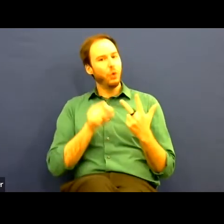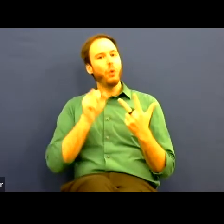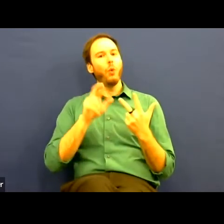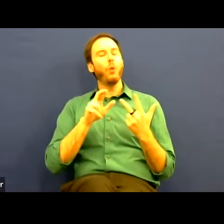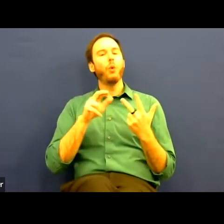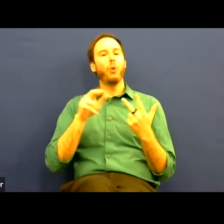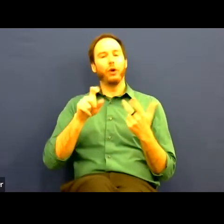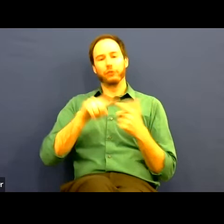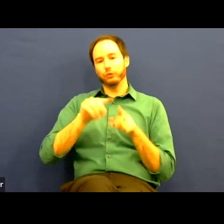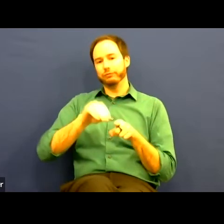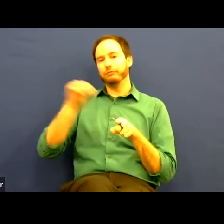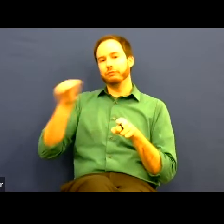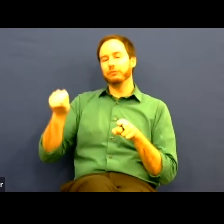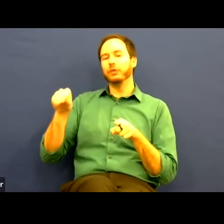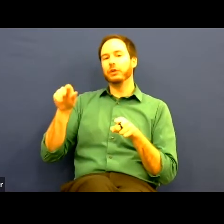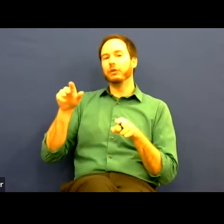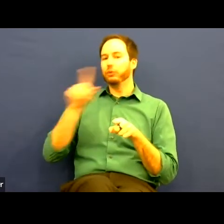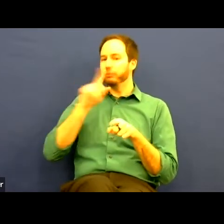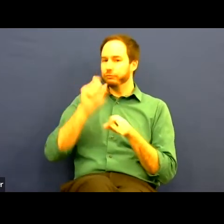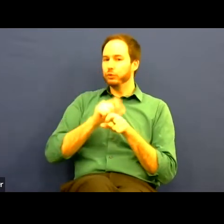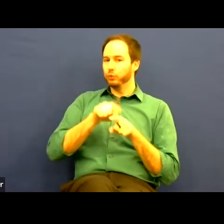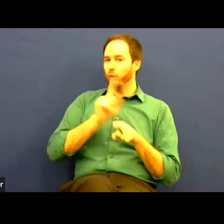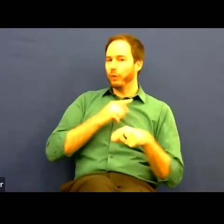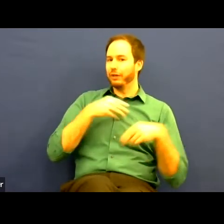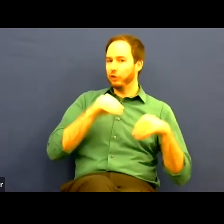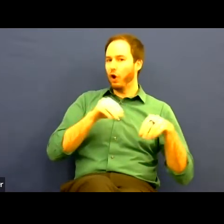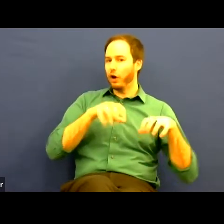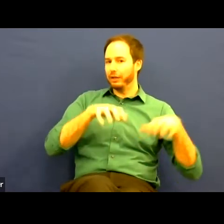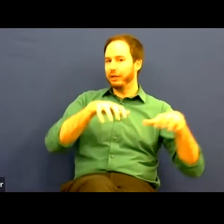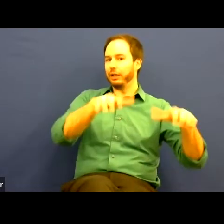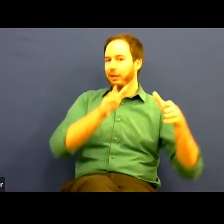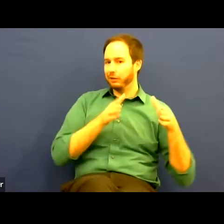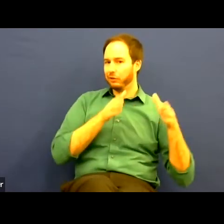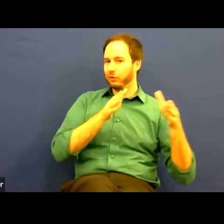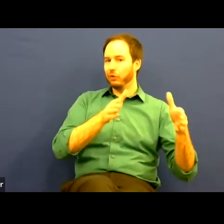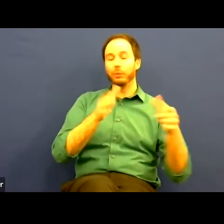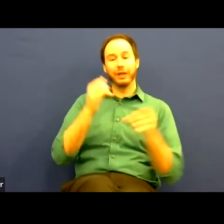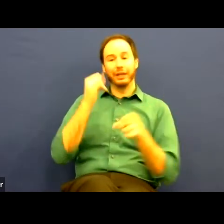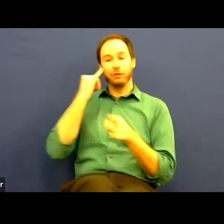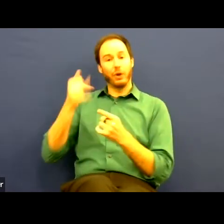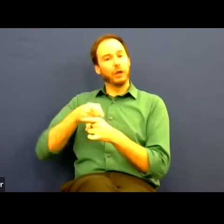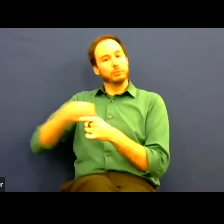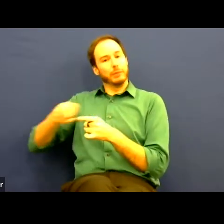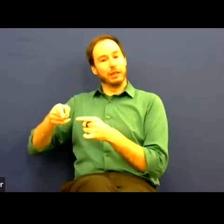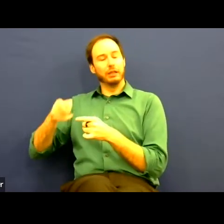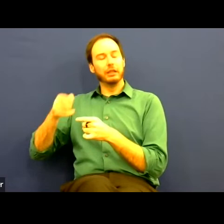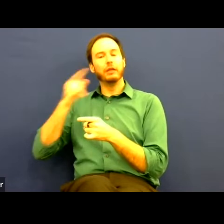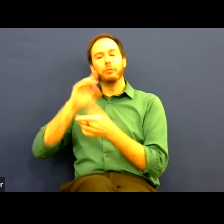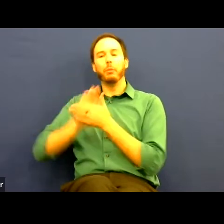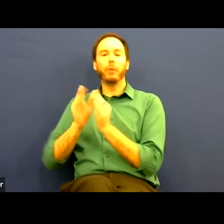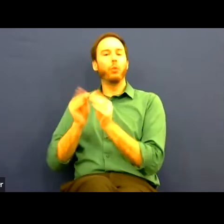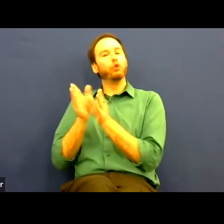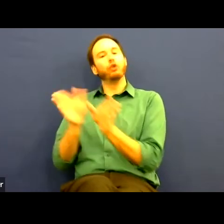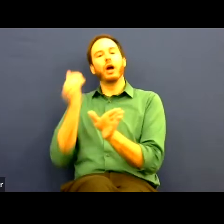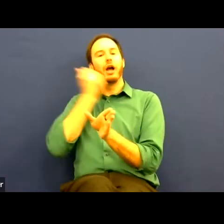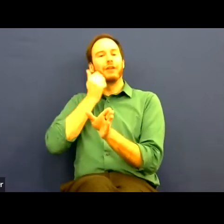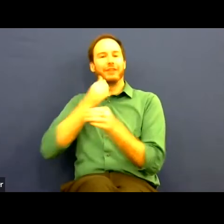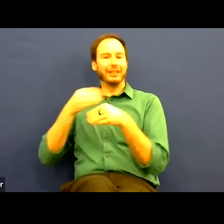find a location over on Dealership Row. Because if it ever moves out of that specialty category and into more general